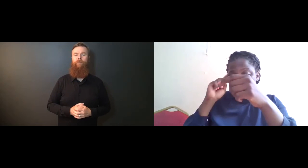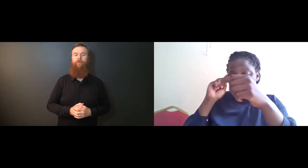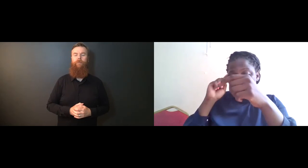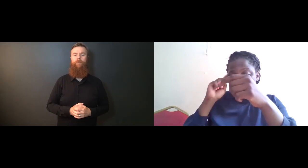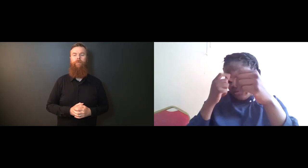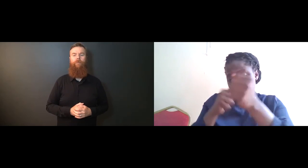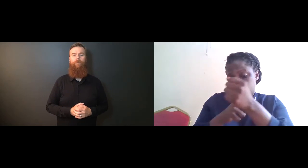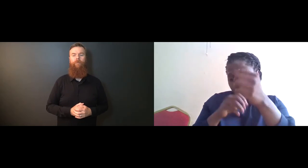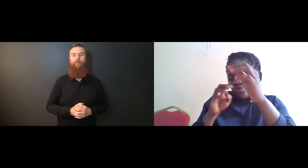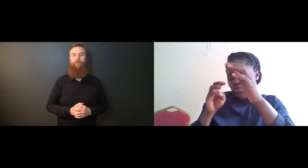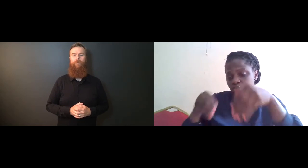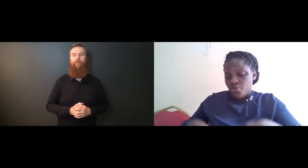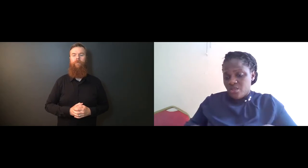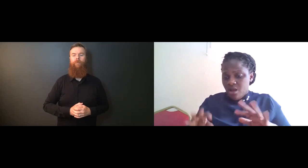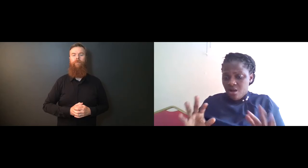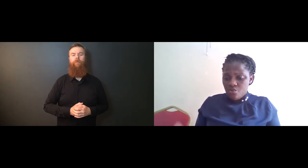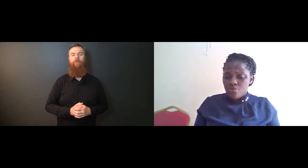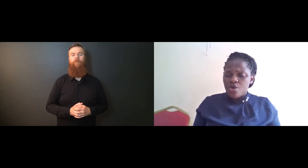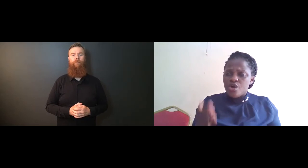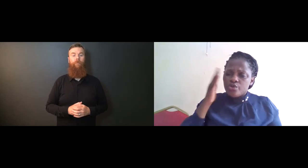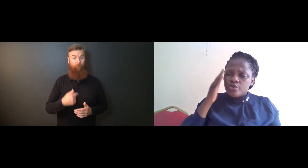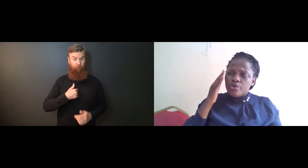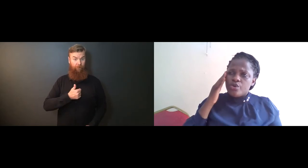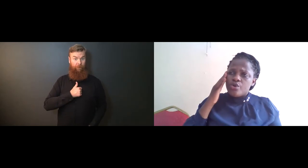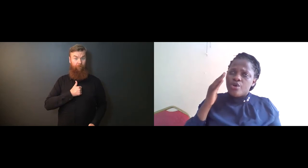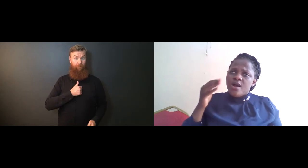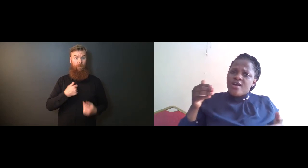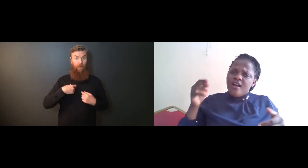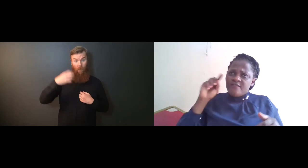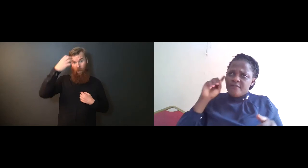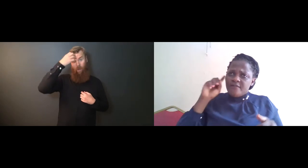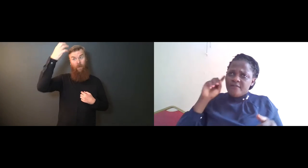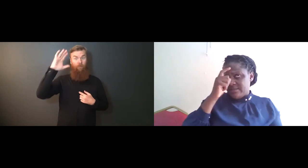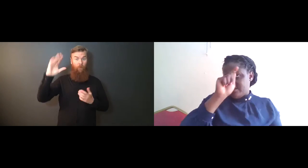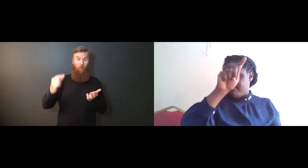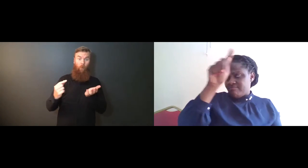for me as Betty, the government of Uganda should support the youth.